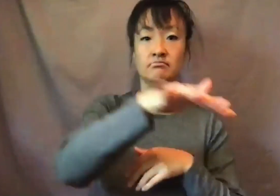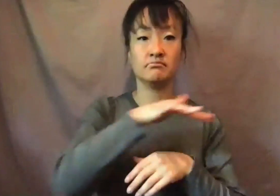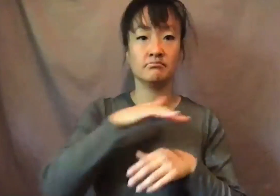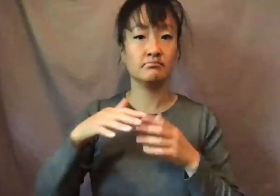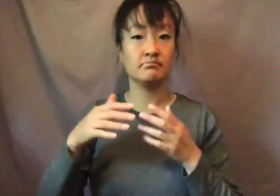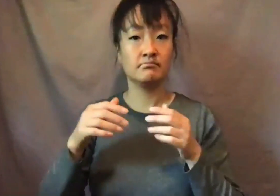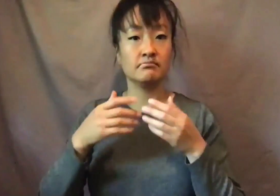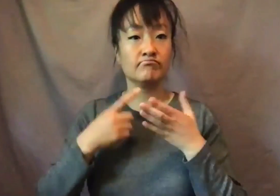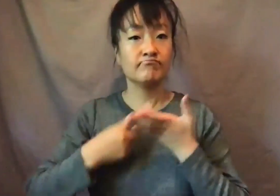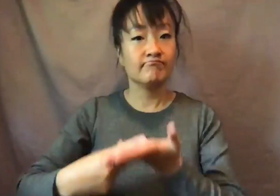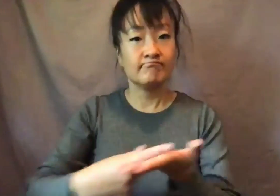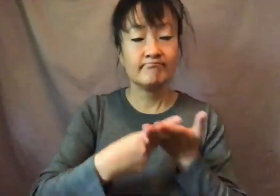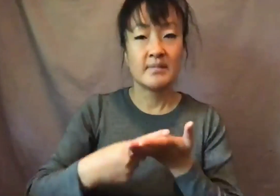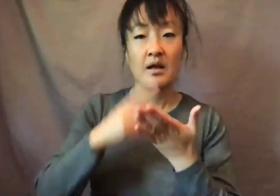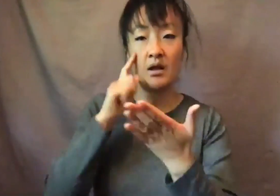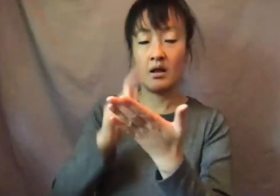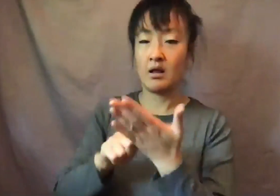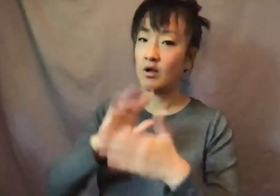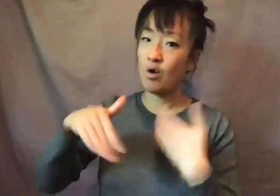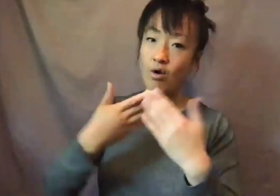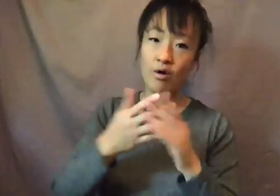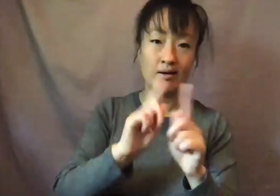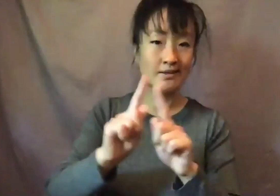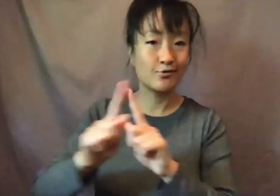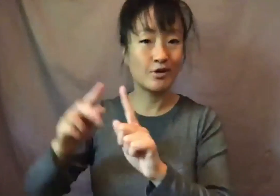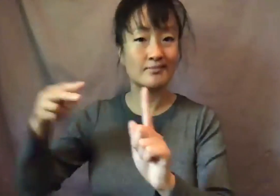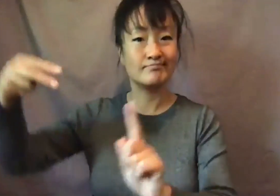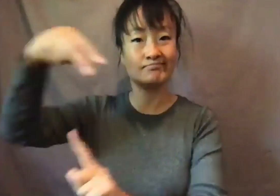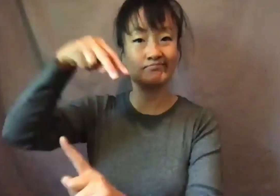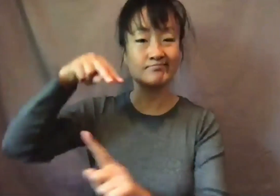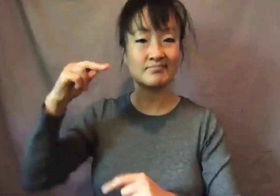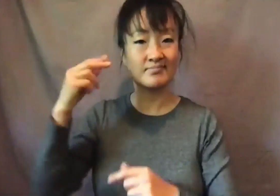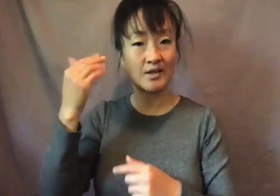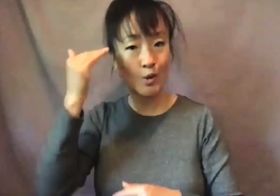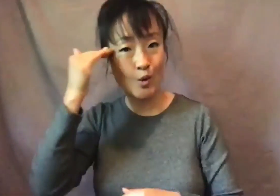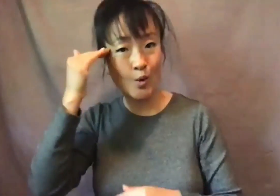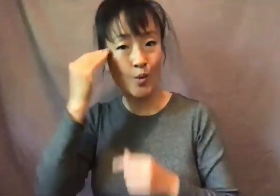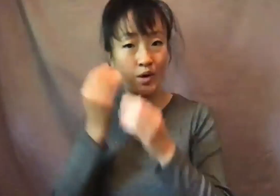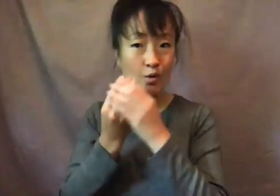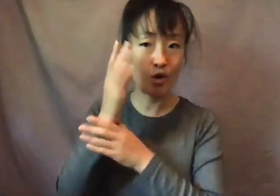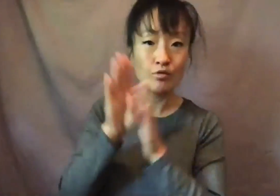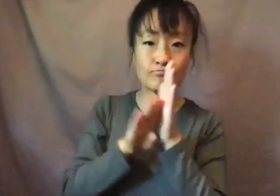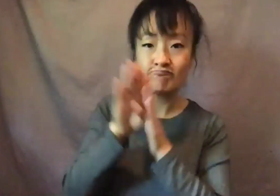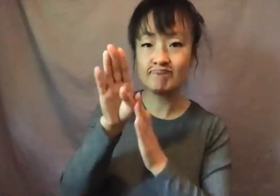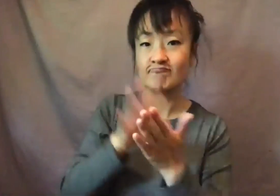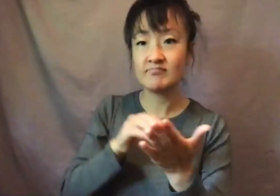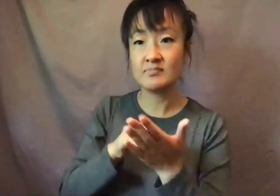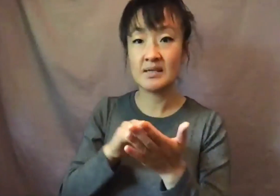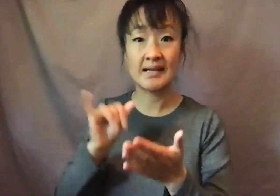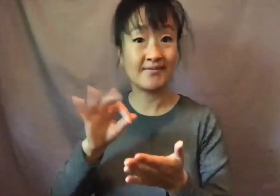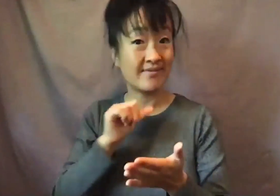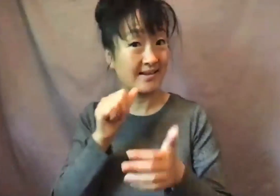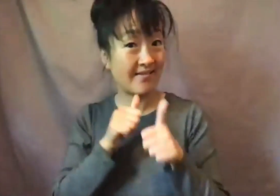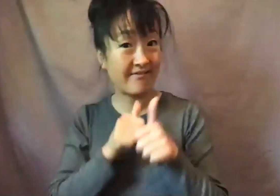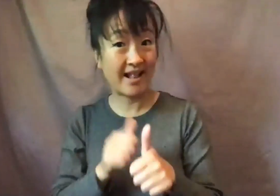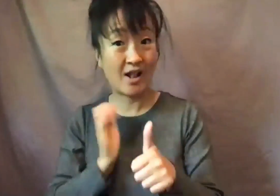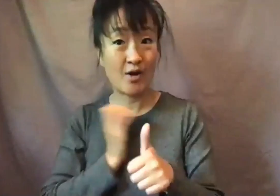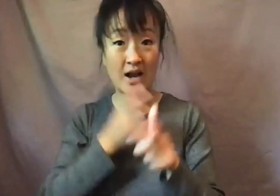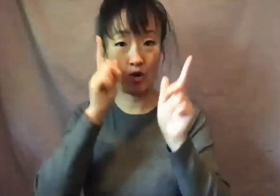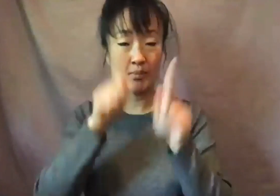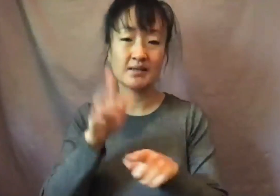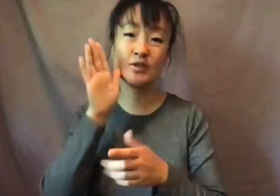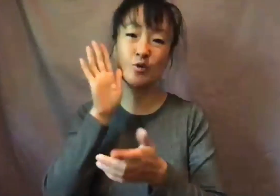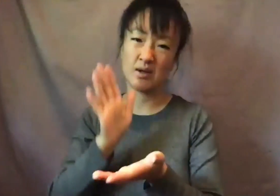while recognizing we all come from different places of knowing and growing. Those who do not abide by these agreements will be removed from our